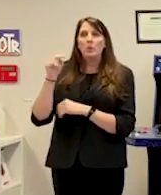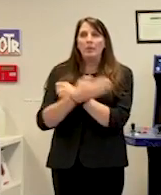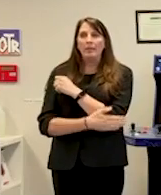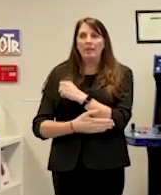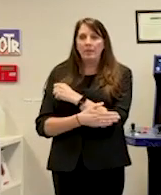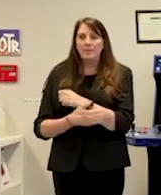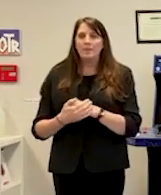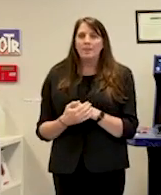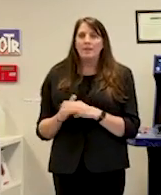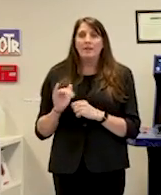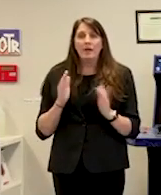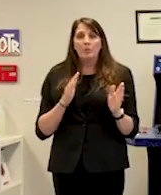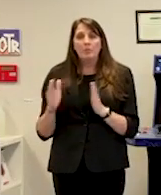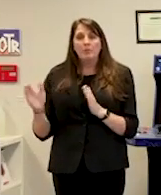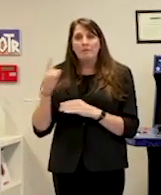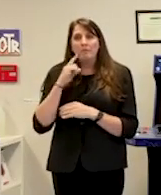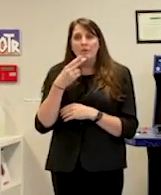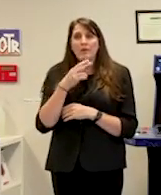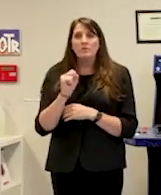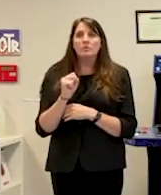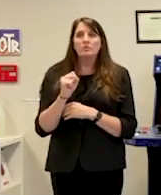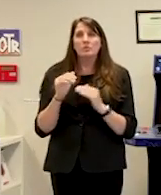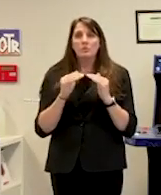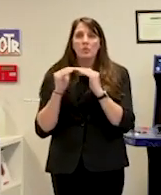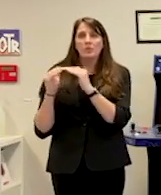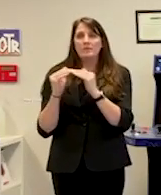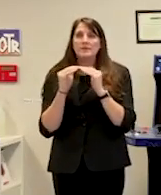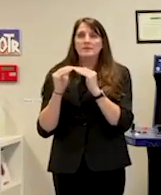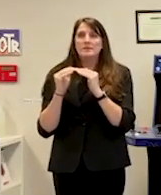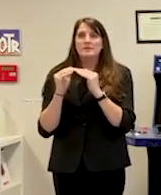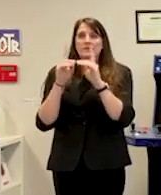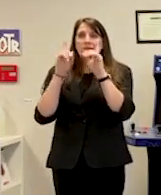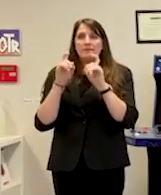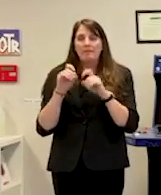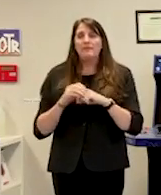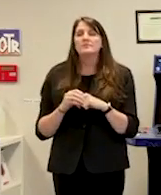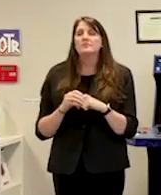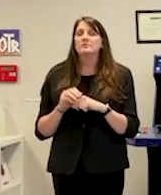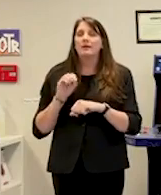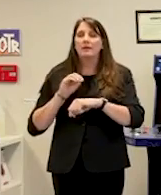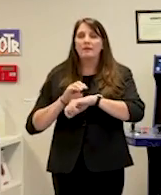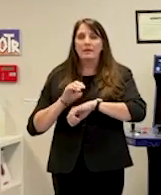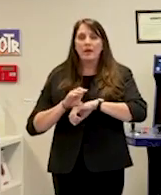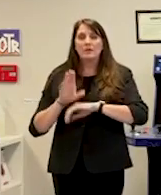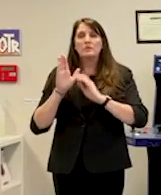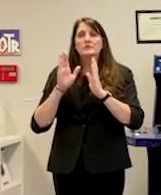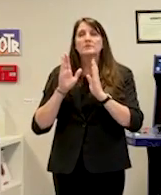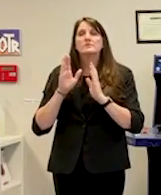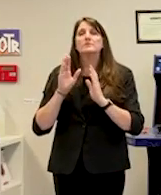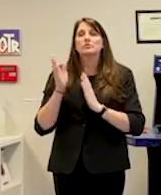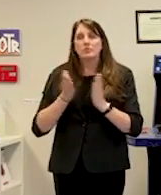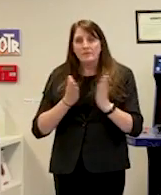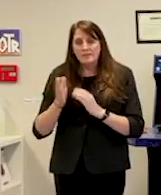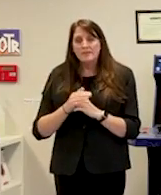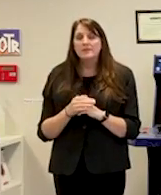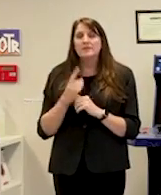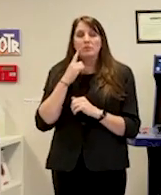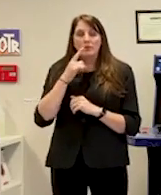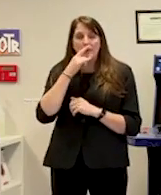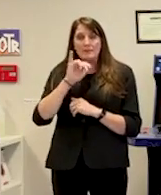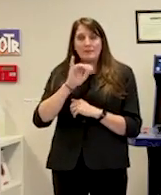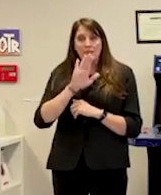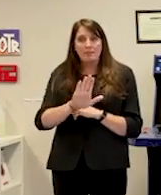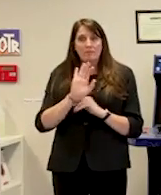preparing for the high school equivalency test. Counseling services are also available for kids and their families. And it